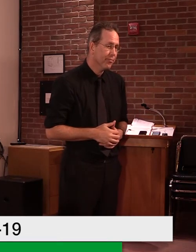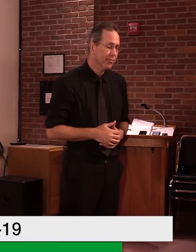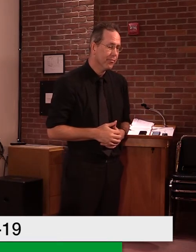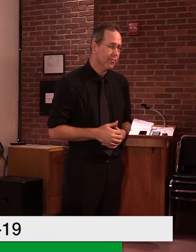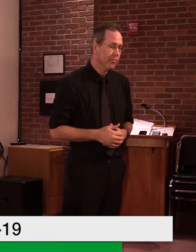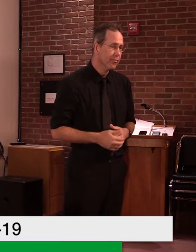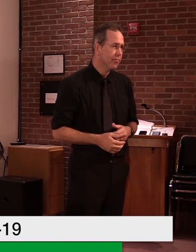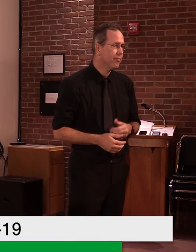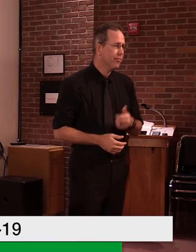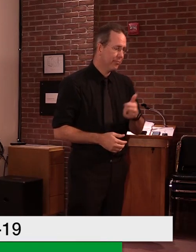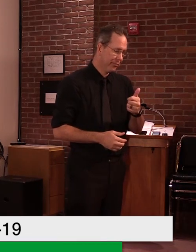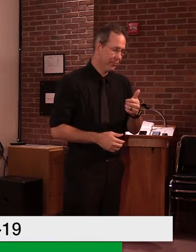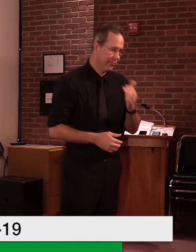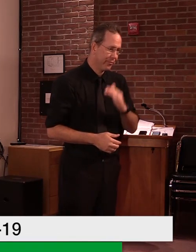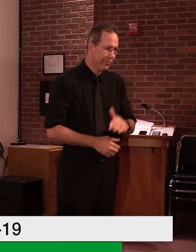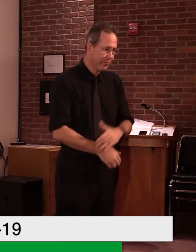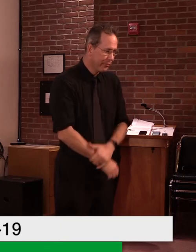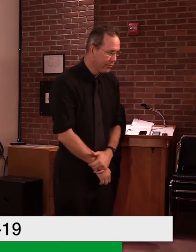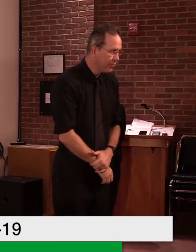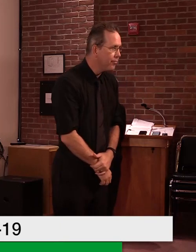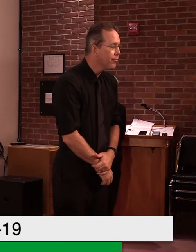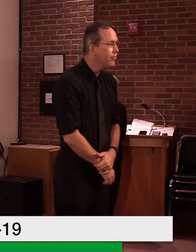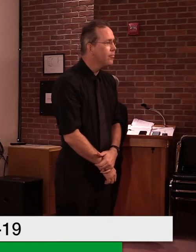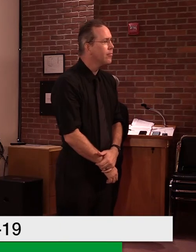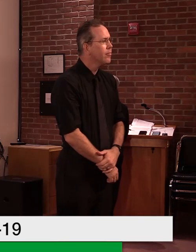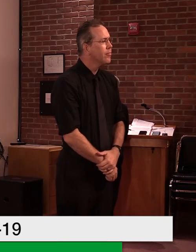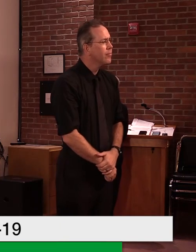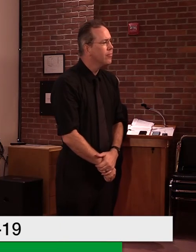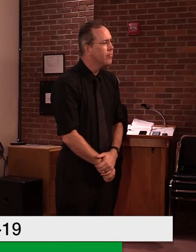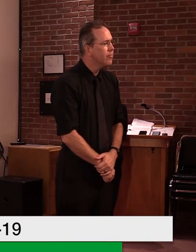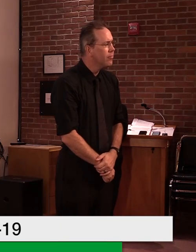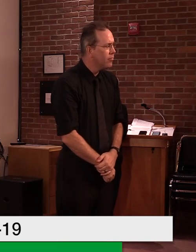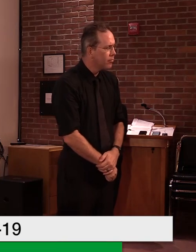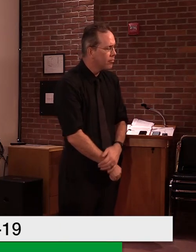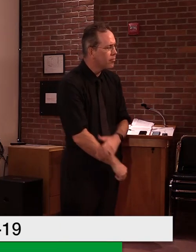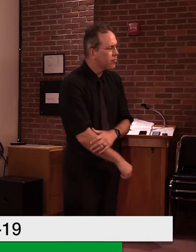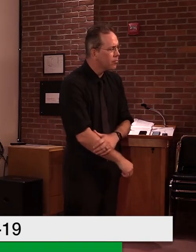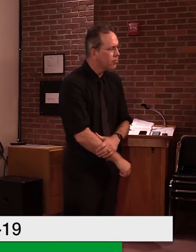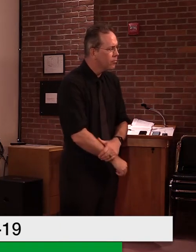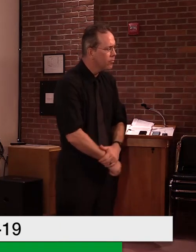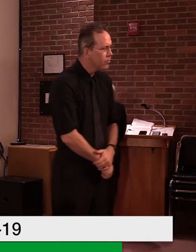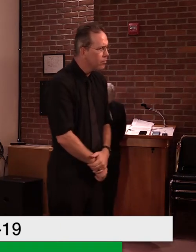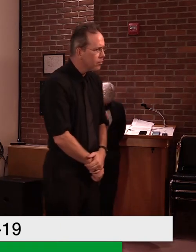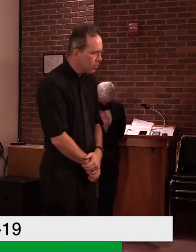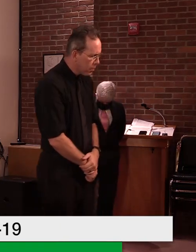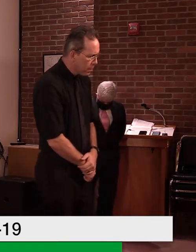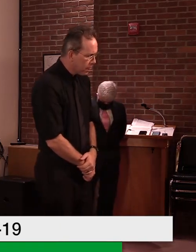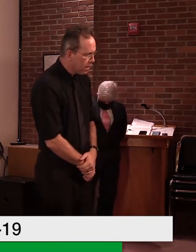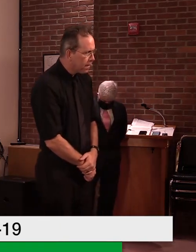Okay, thank you. Aaron Pateko, PT Digger.